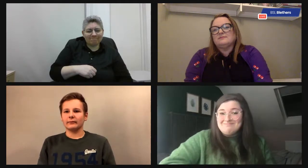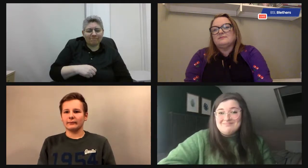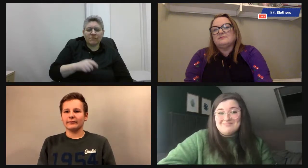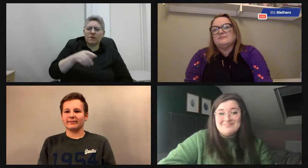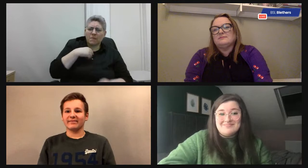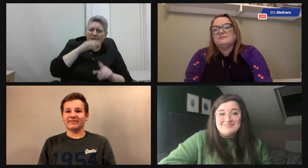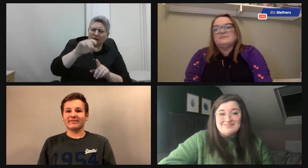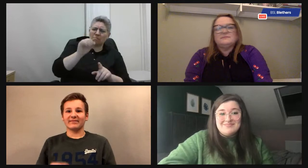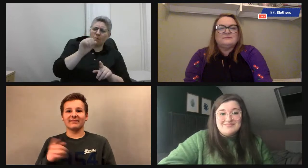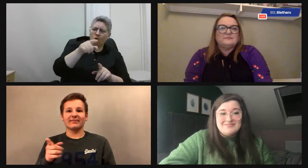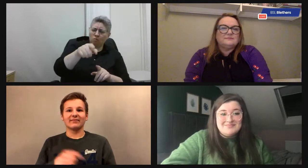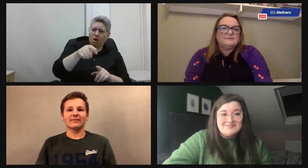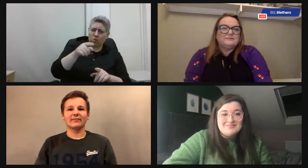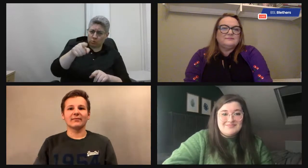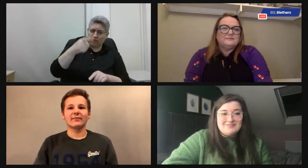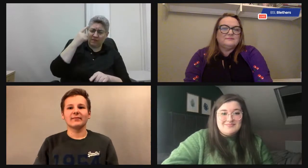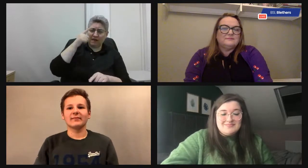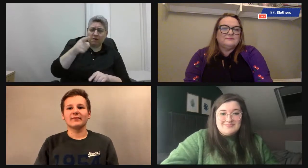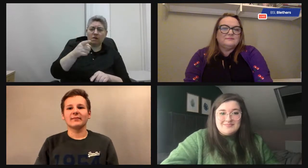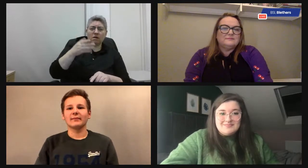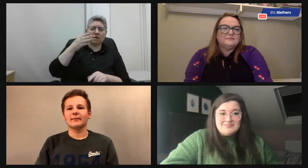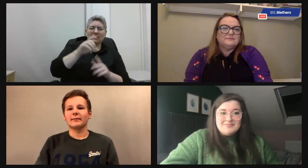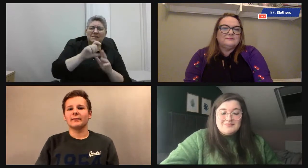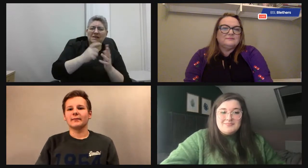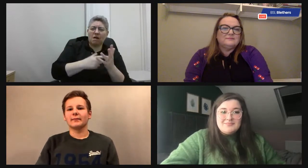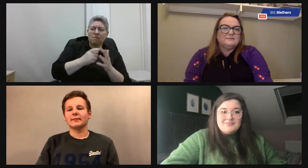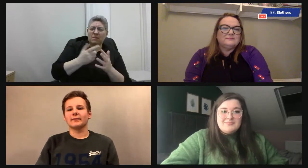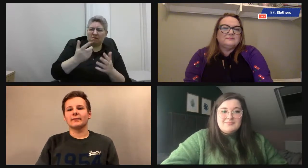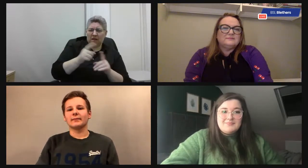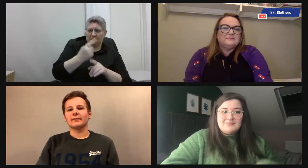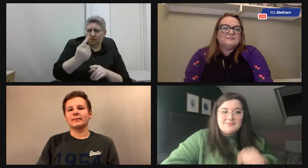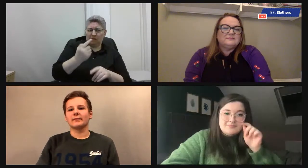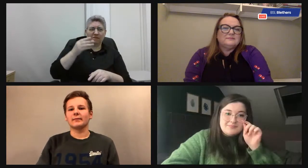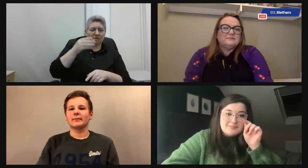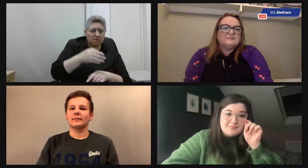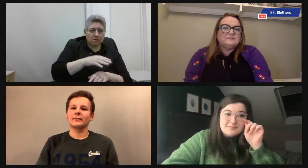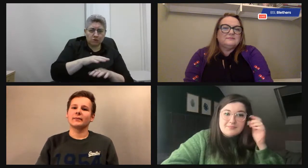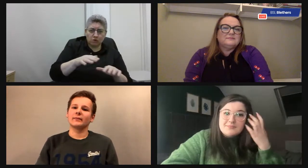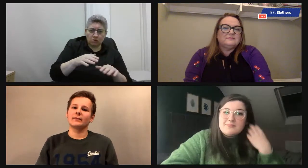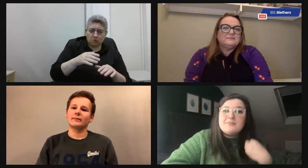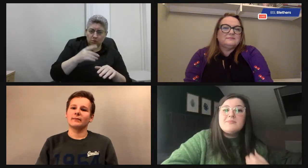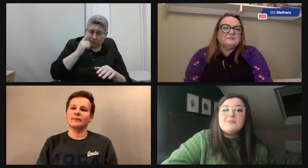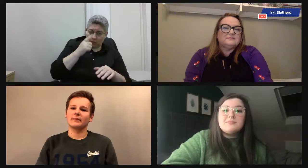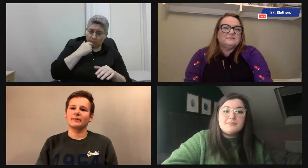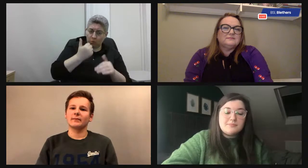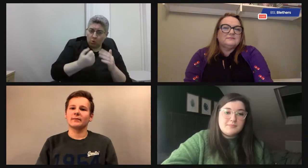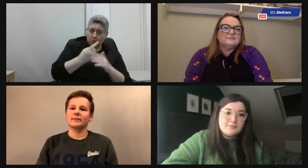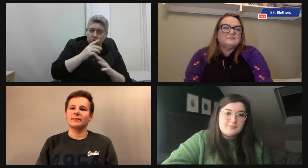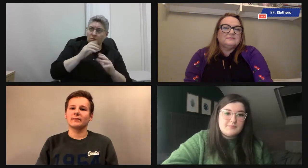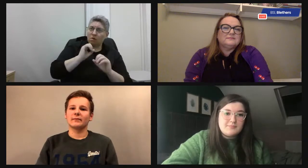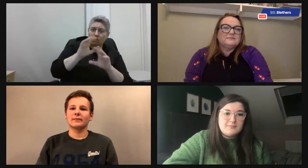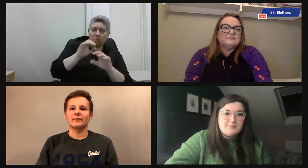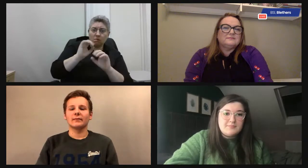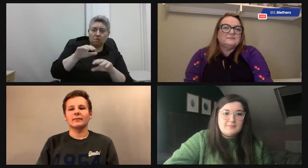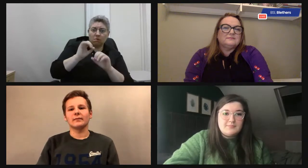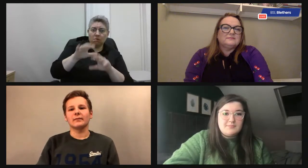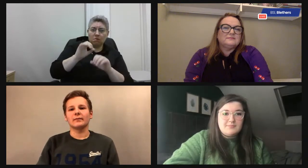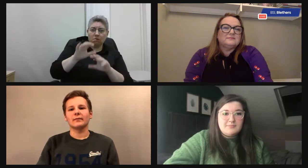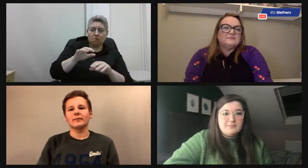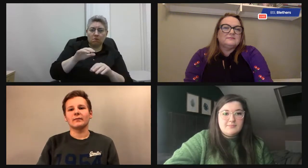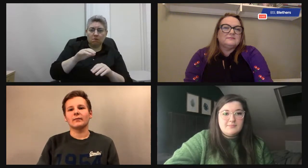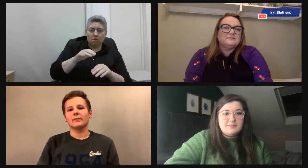nothing. But it's a difficult one. Moira, can I turn to you then? In terms of the Deaf Roots and Pride